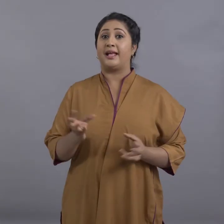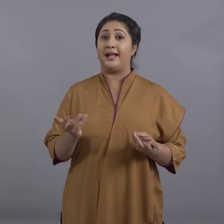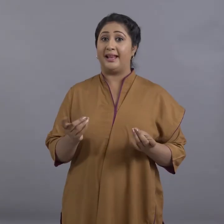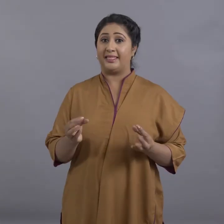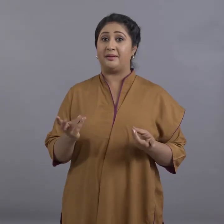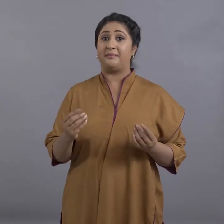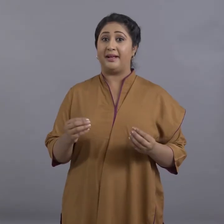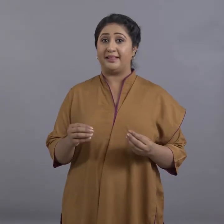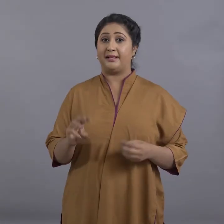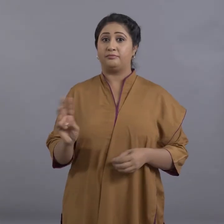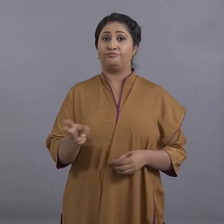Arithmetic Tools.